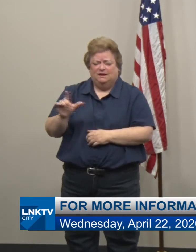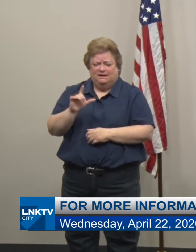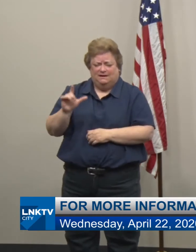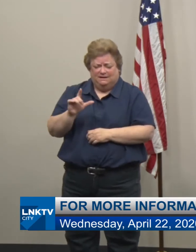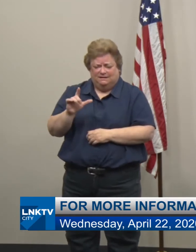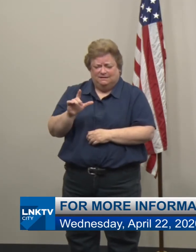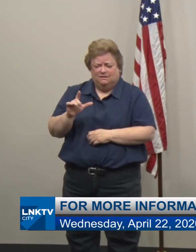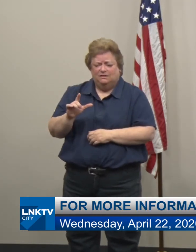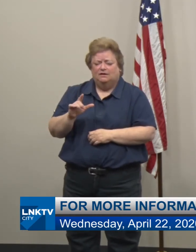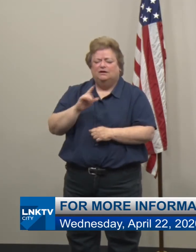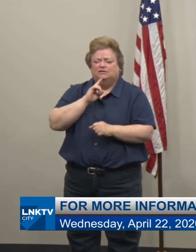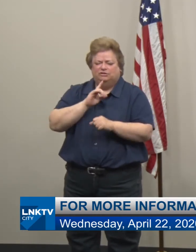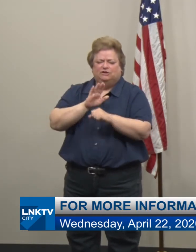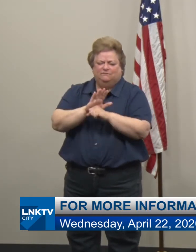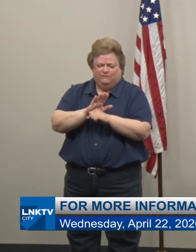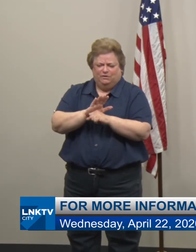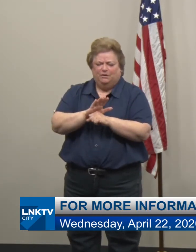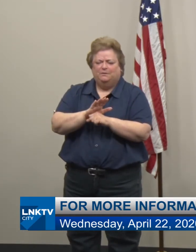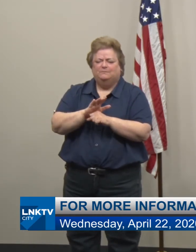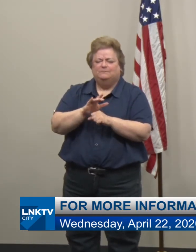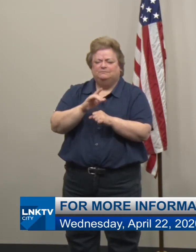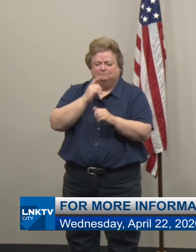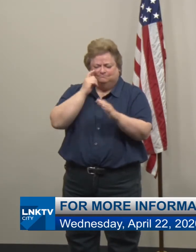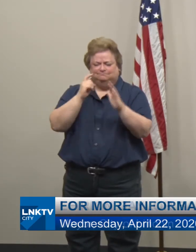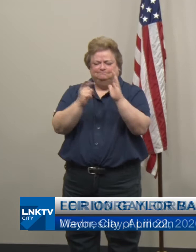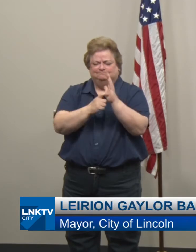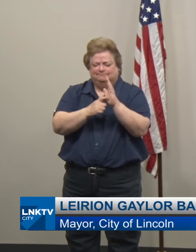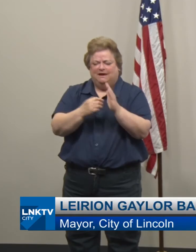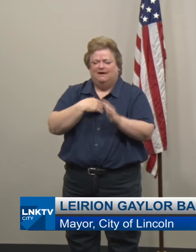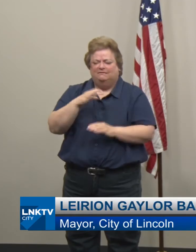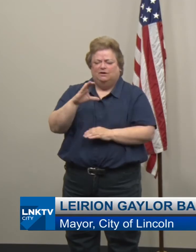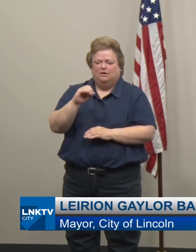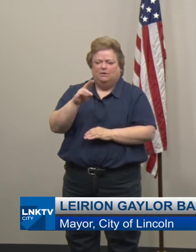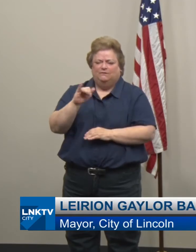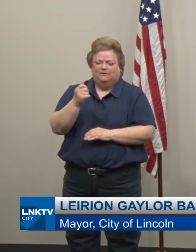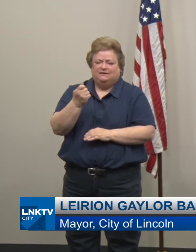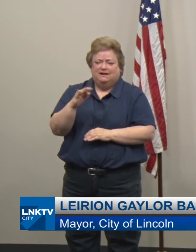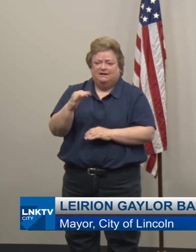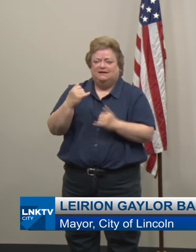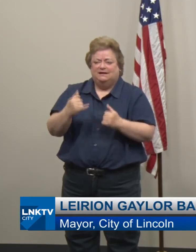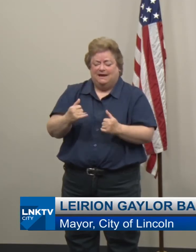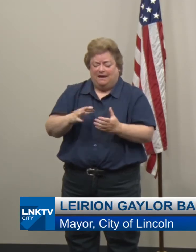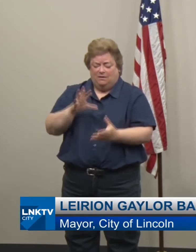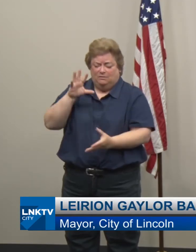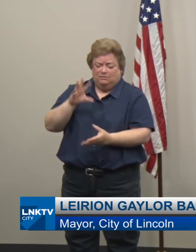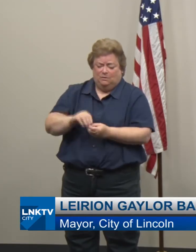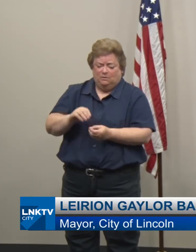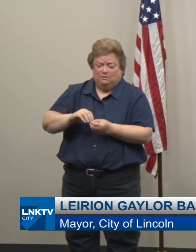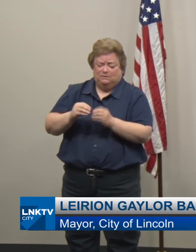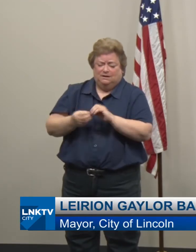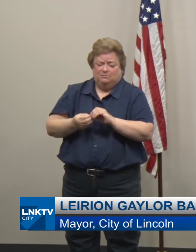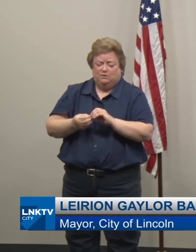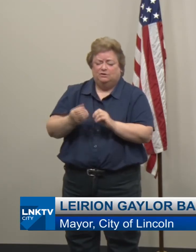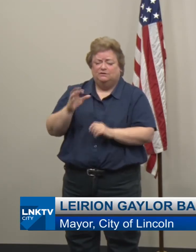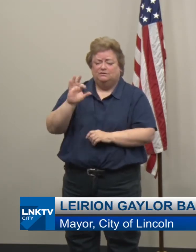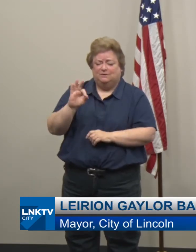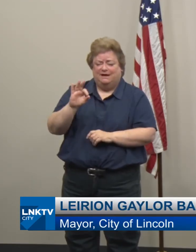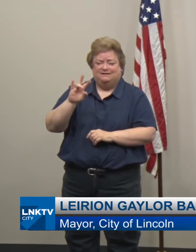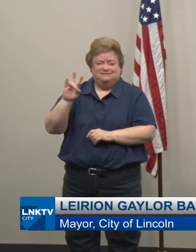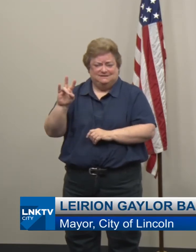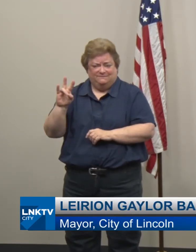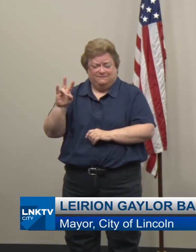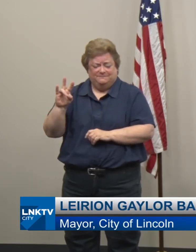been received confirmed diagnosis of COVID-19, and that brings Lincoln's total number of people with COVID-19 to